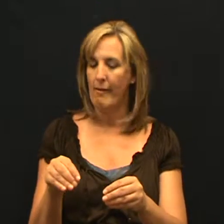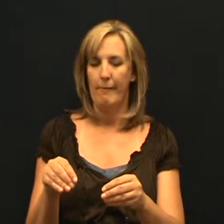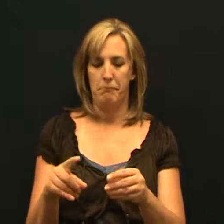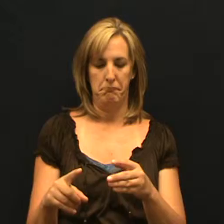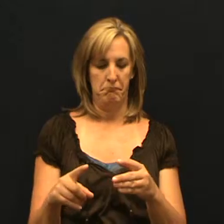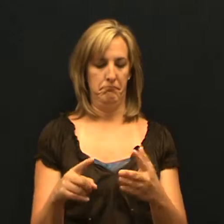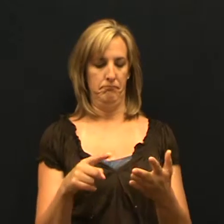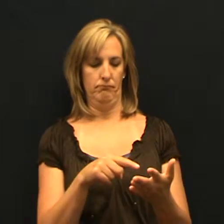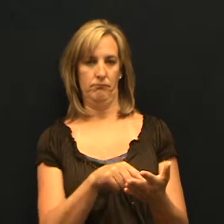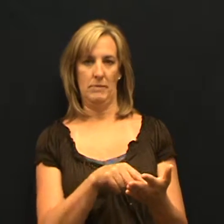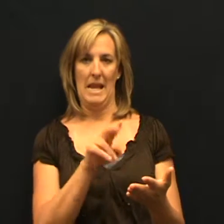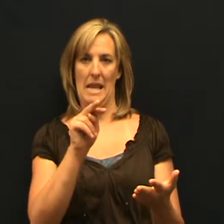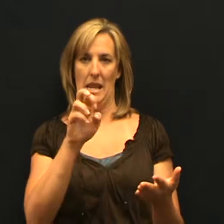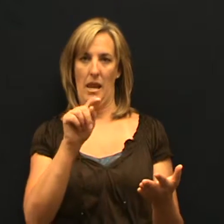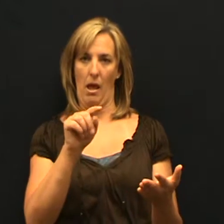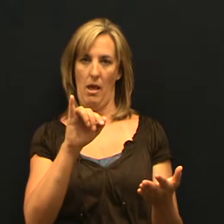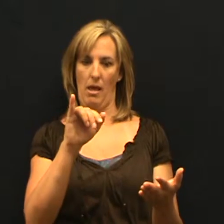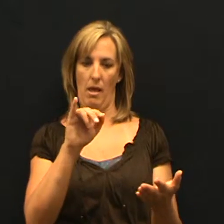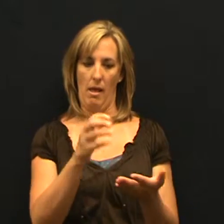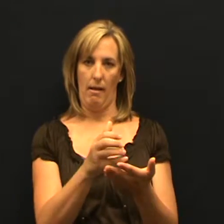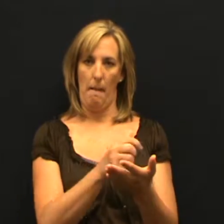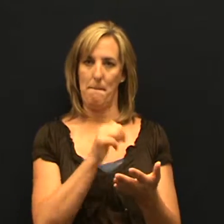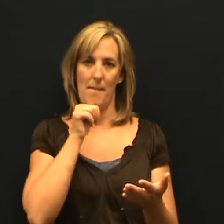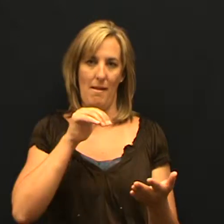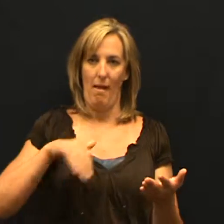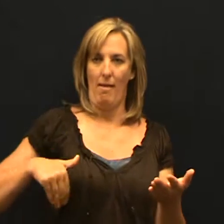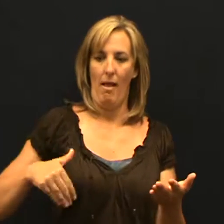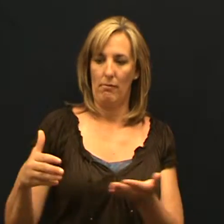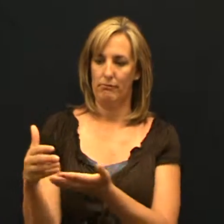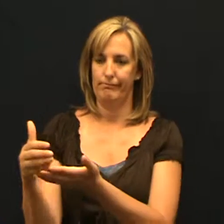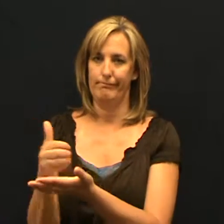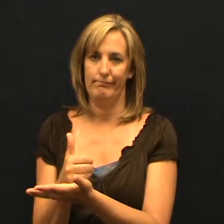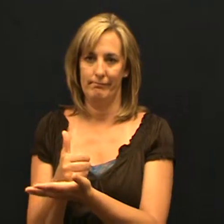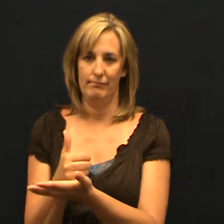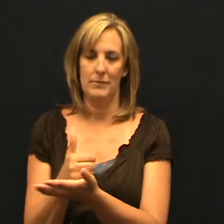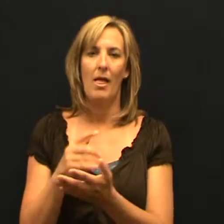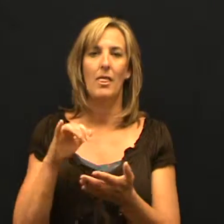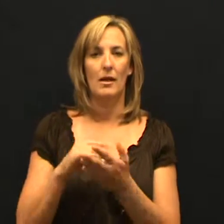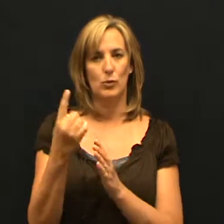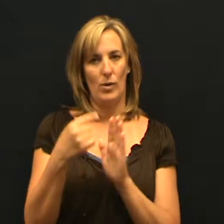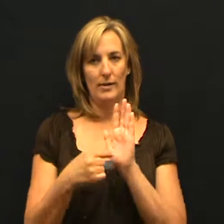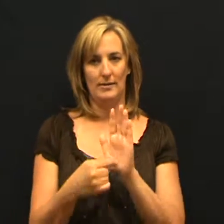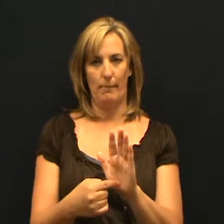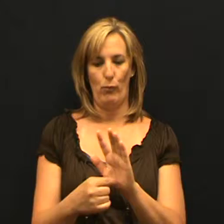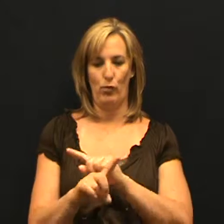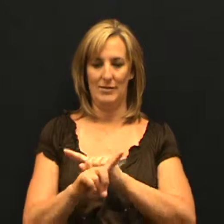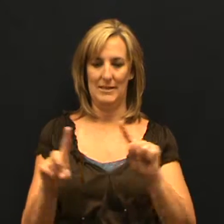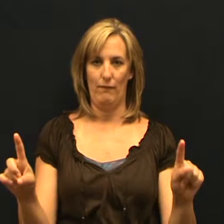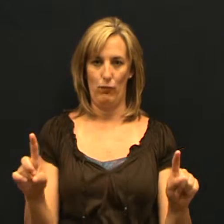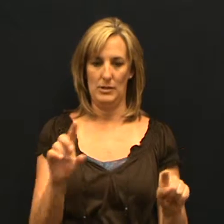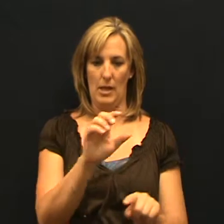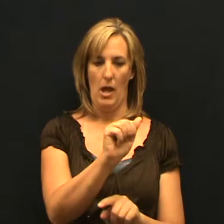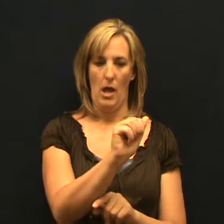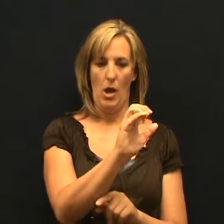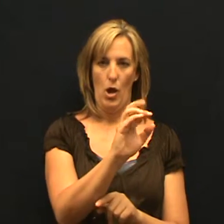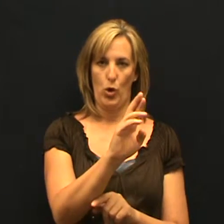cash. That's one example of the difference between an accrual and a cash transaction.